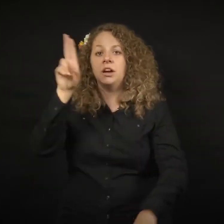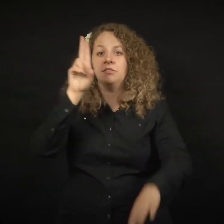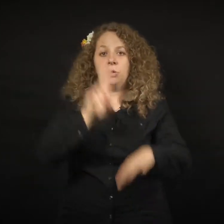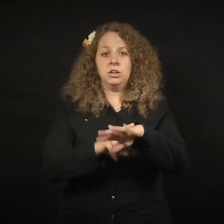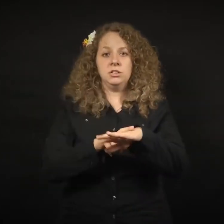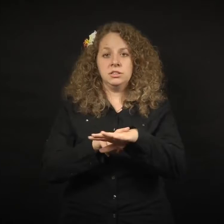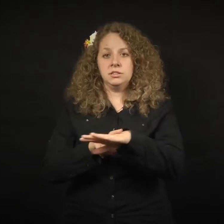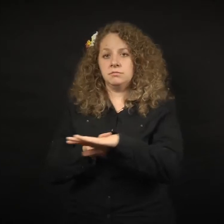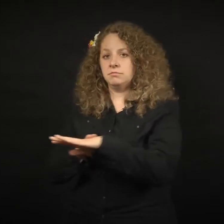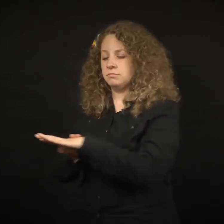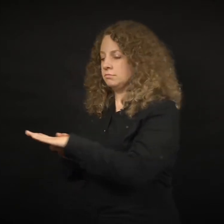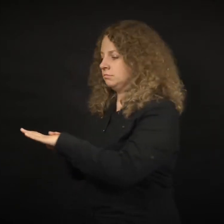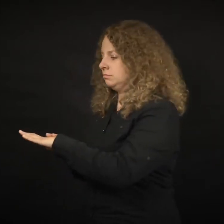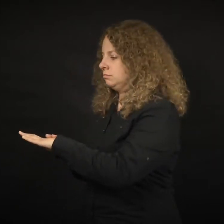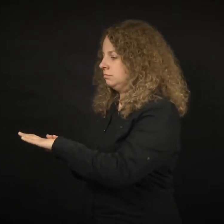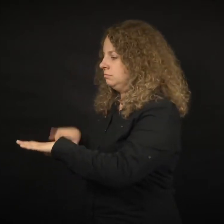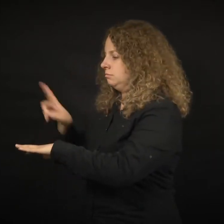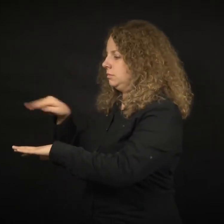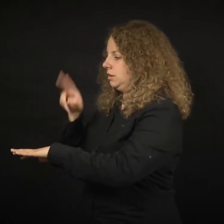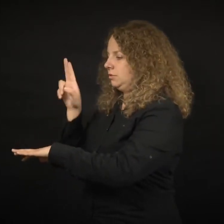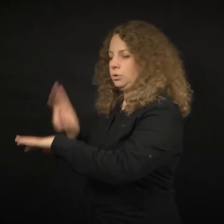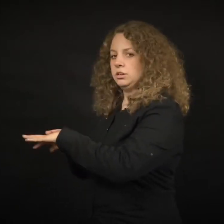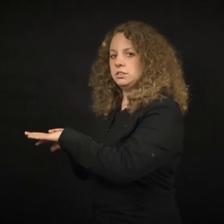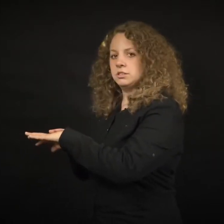Of course. Of course.